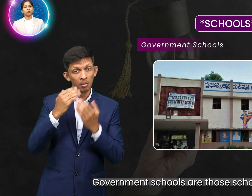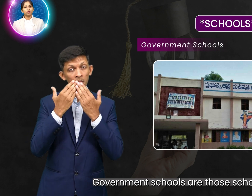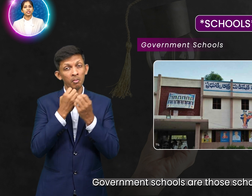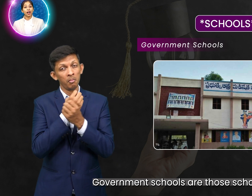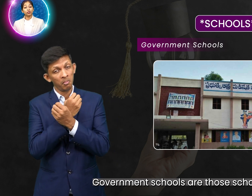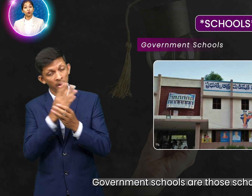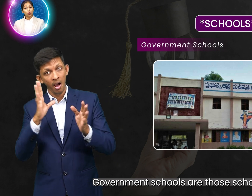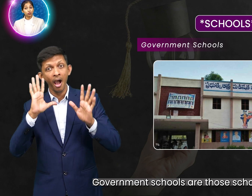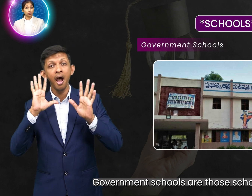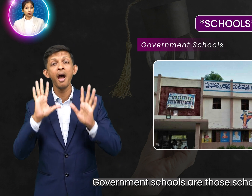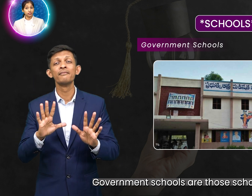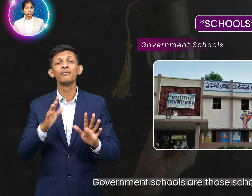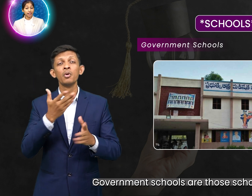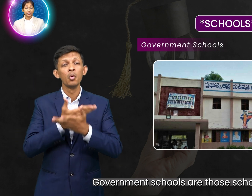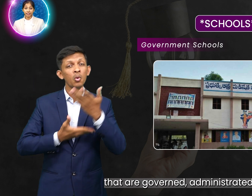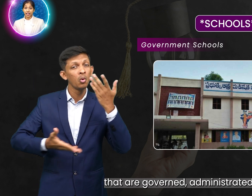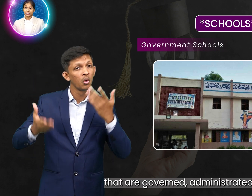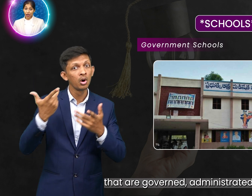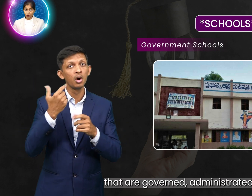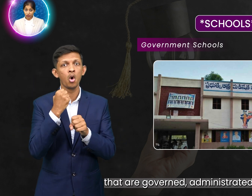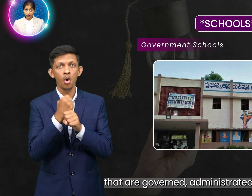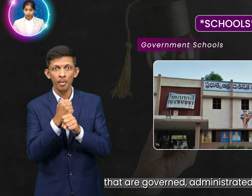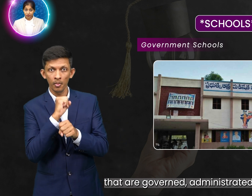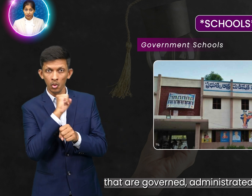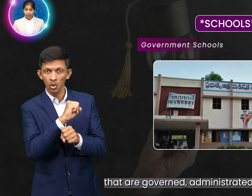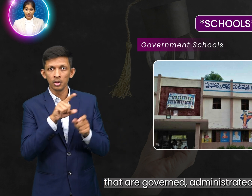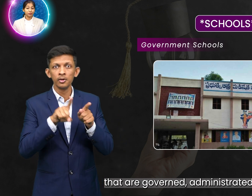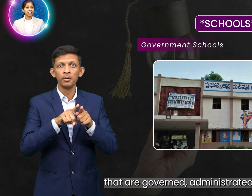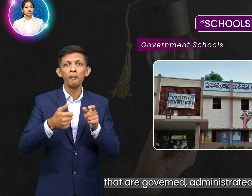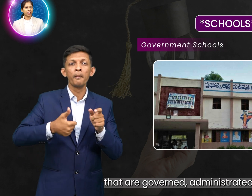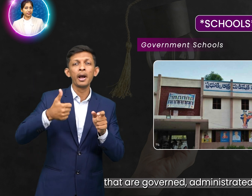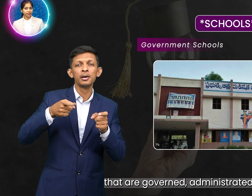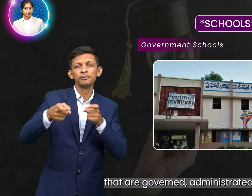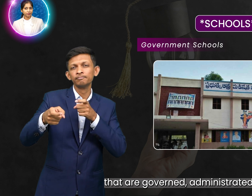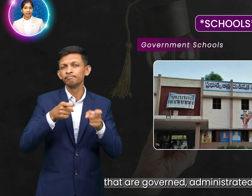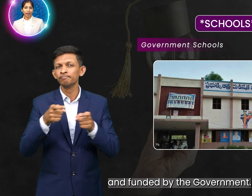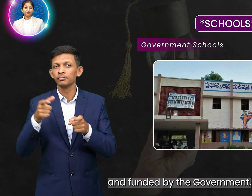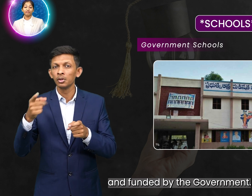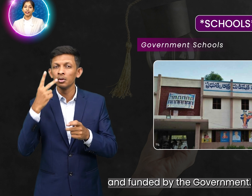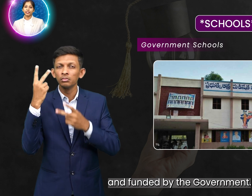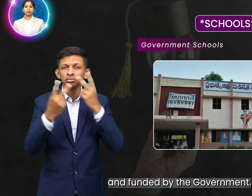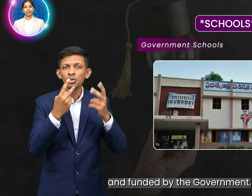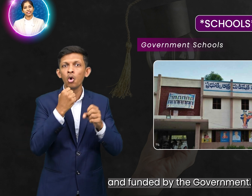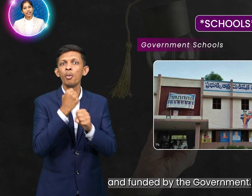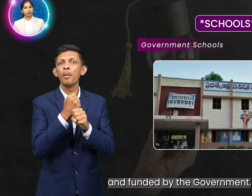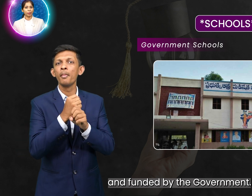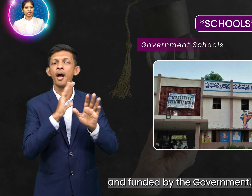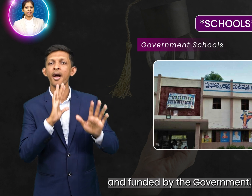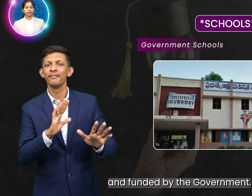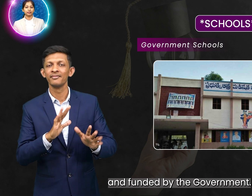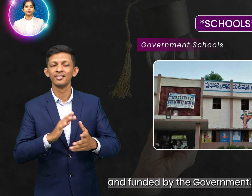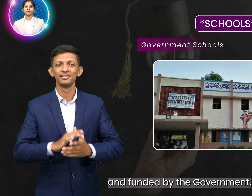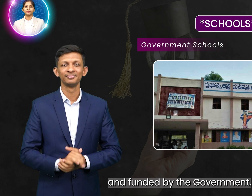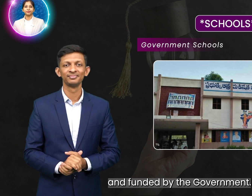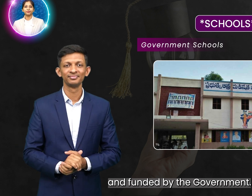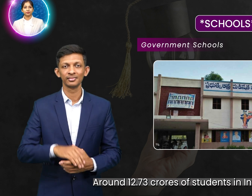Government schools are those schools that are governed, administrated, and funded by the